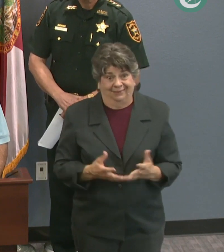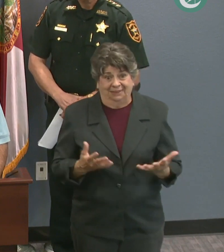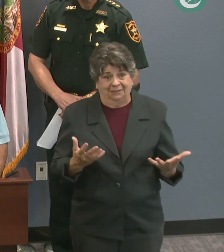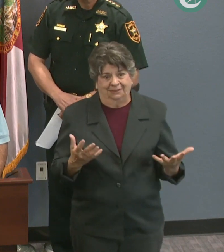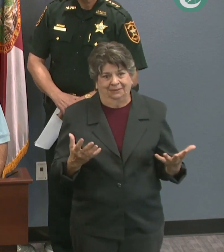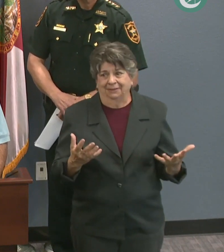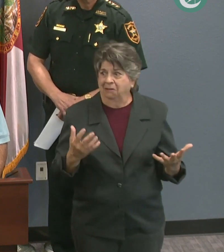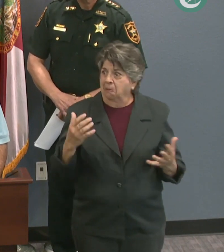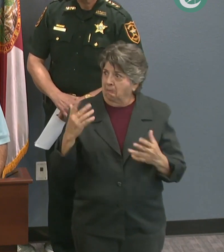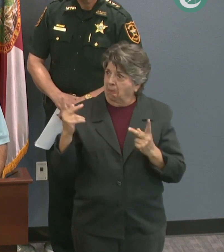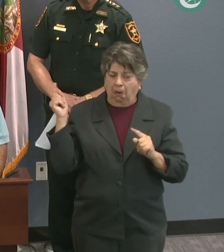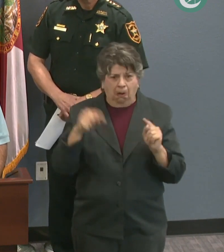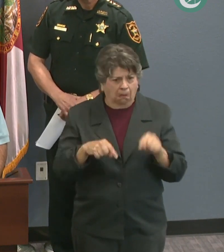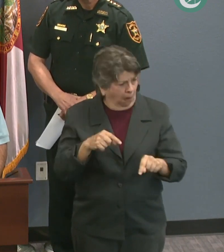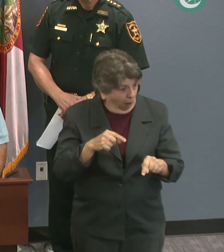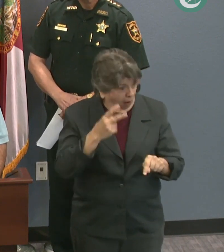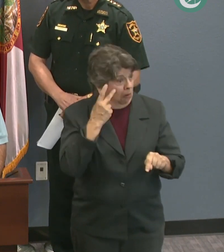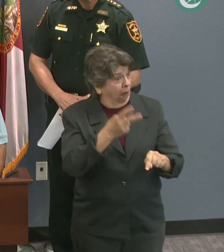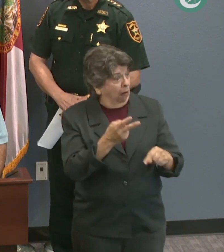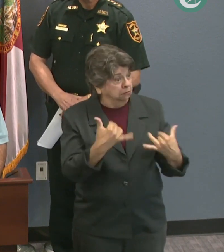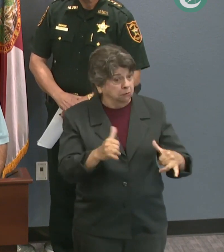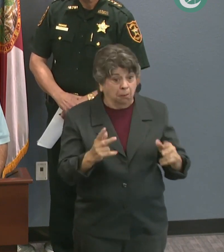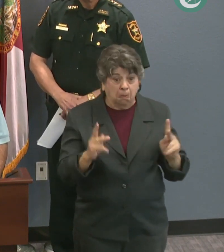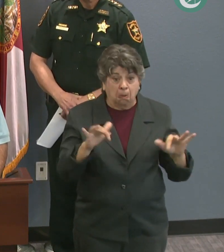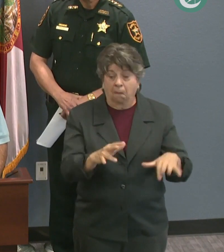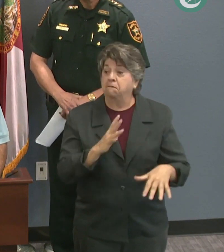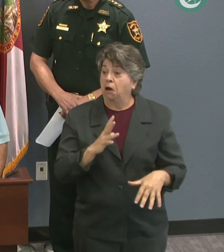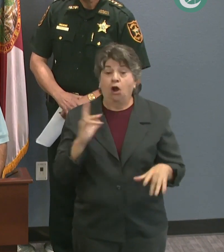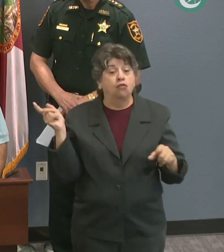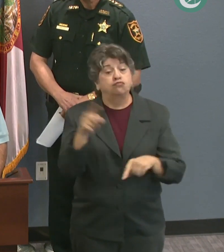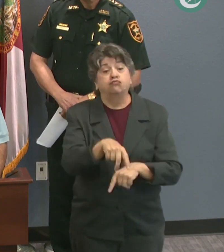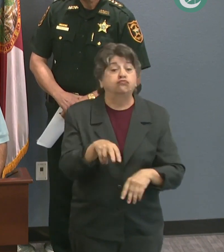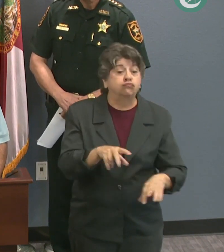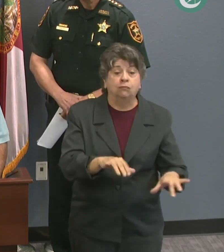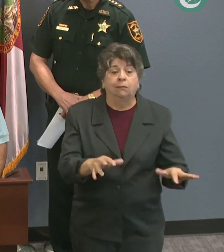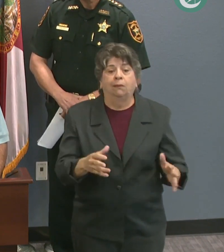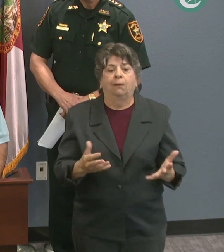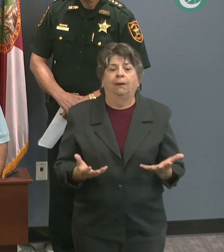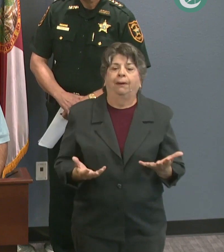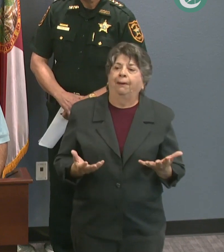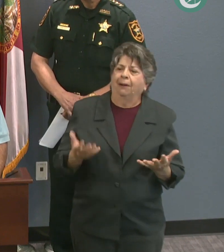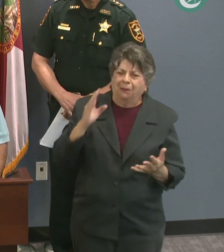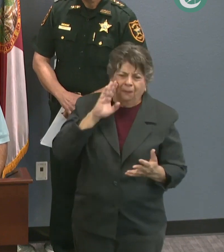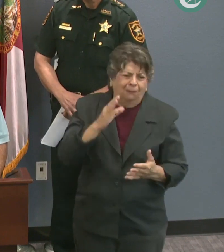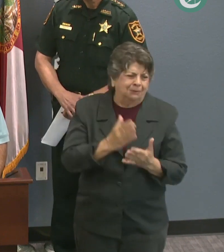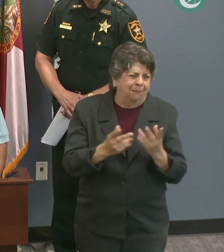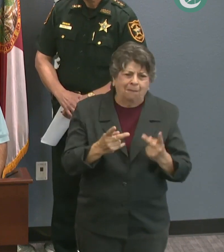beach. Before they get on a flight and they leave, they're going to be somewhere. They're going to be in our hotels. They're going to be